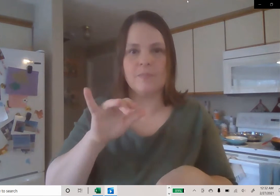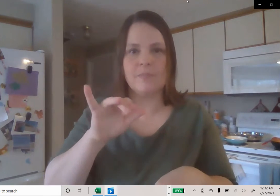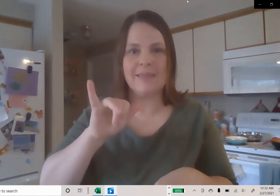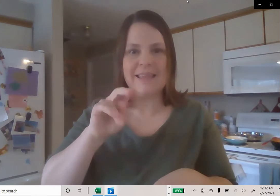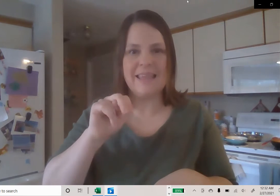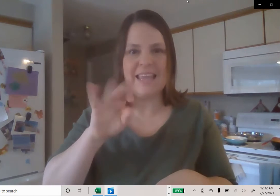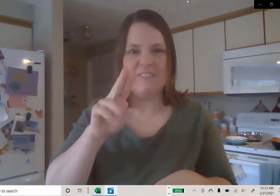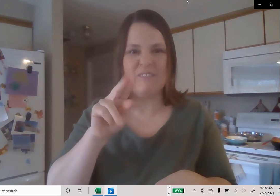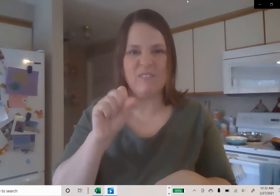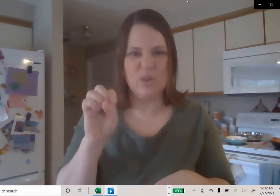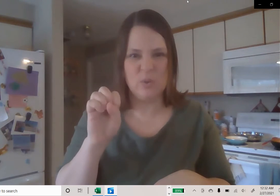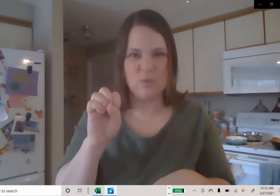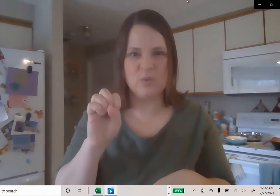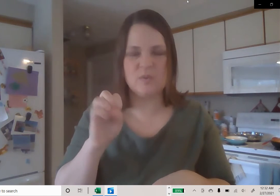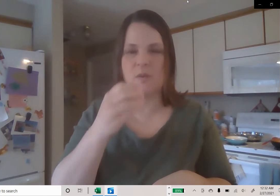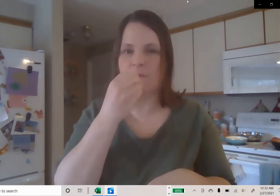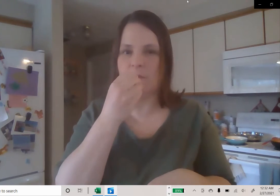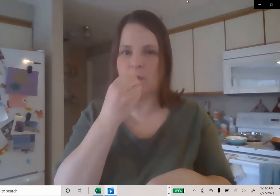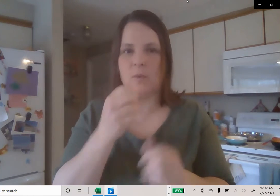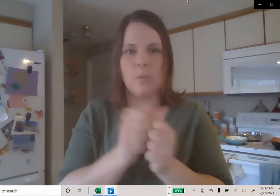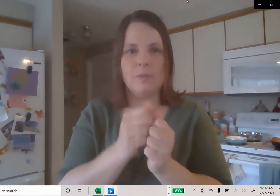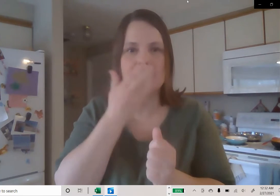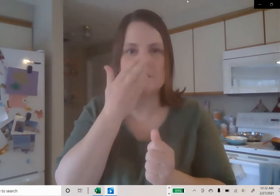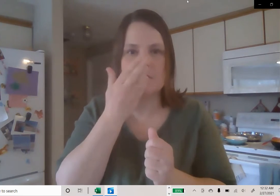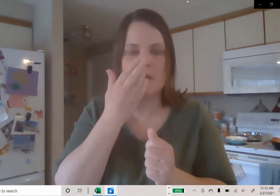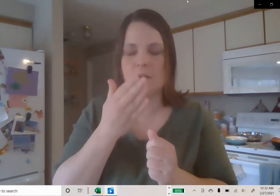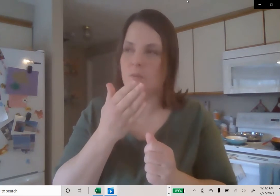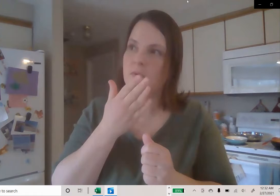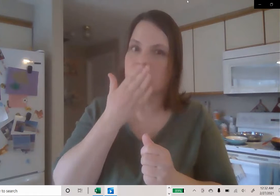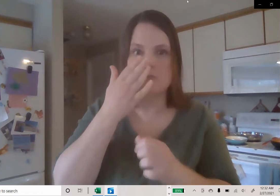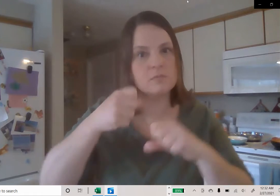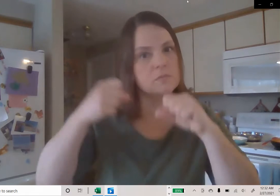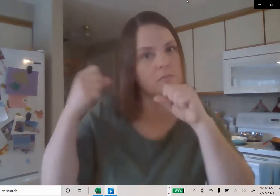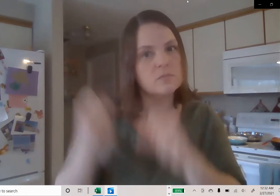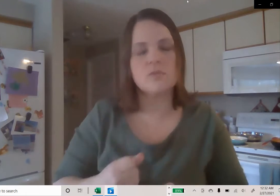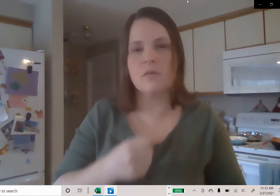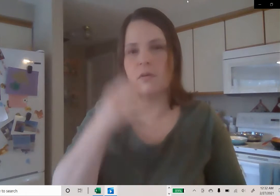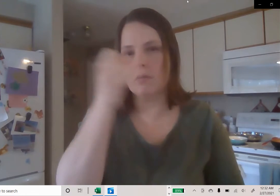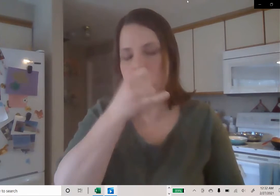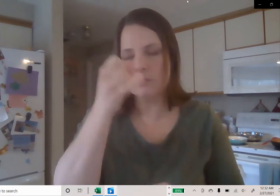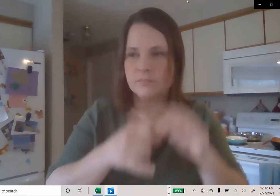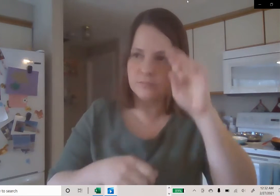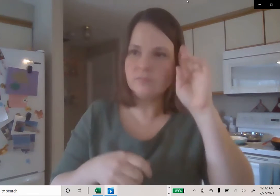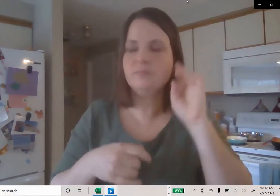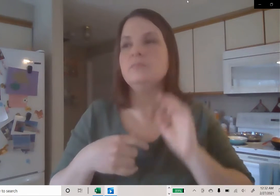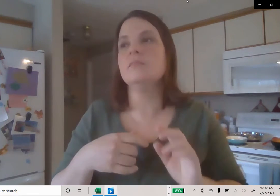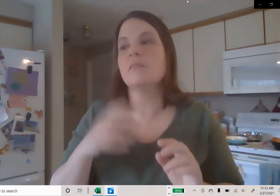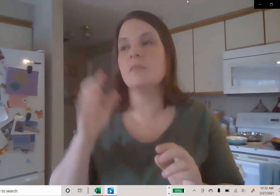that infuses the food. Just from the smell is so strong.